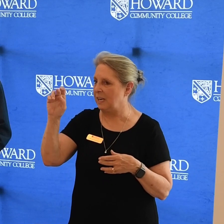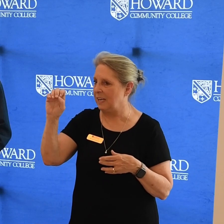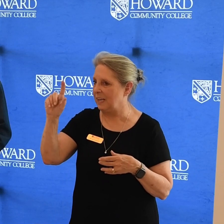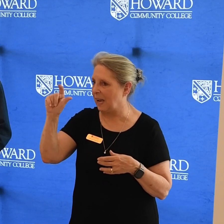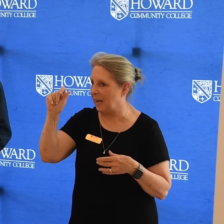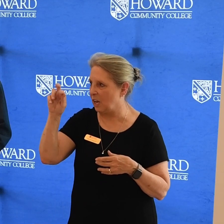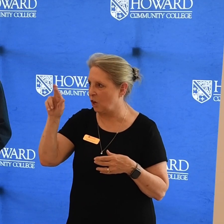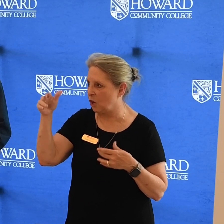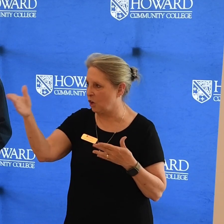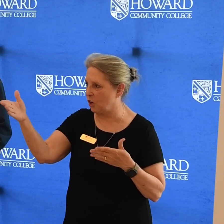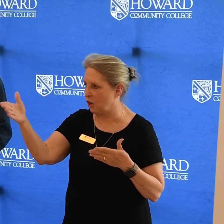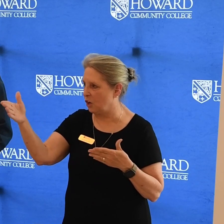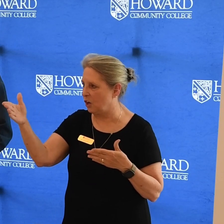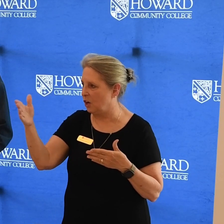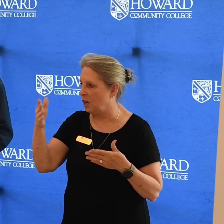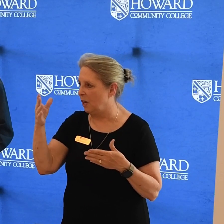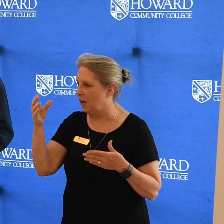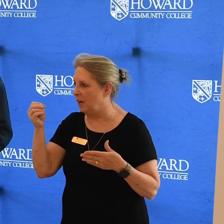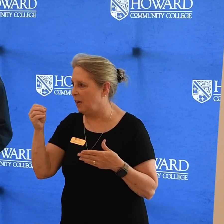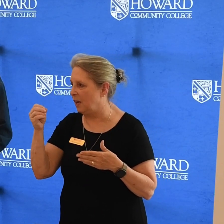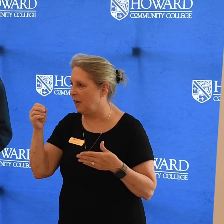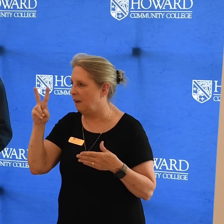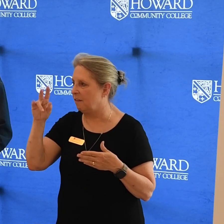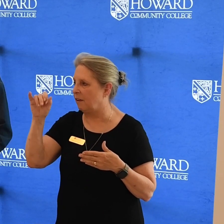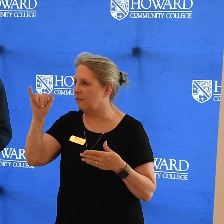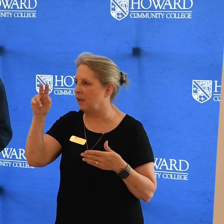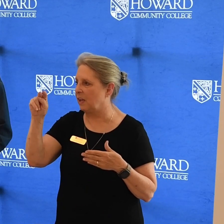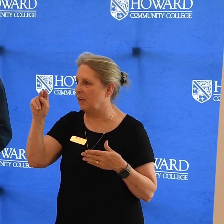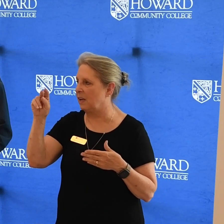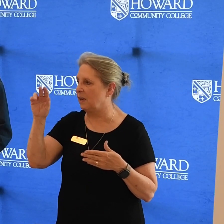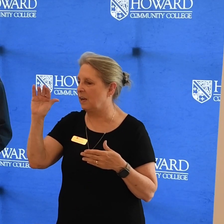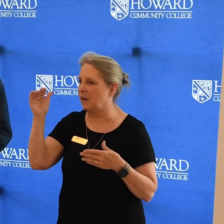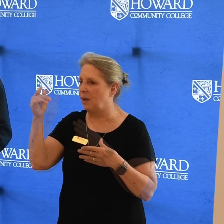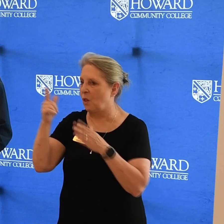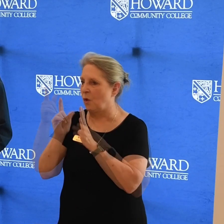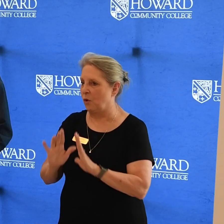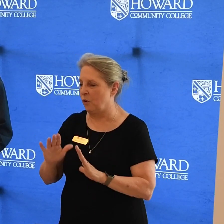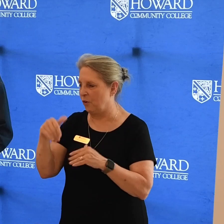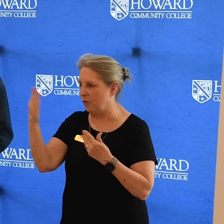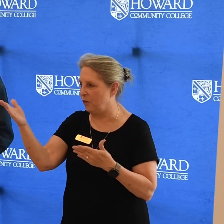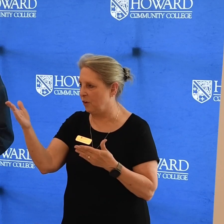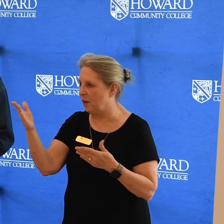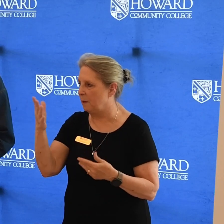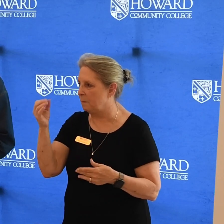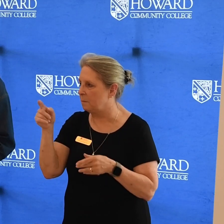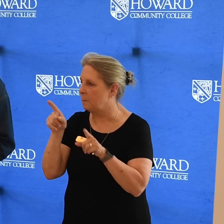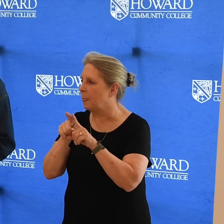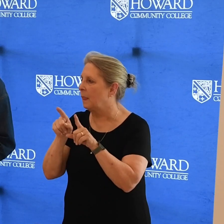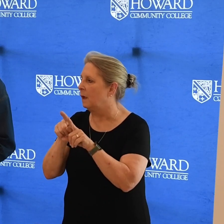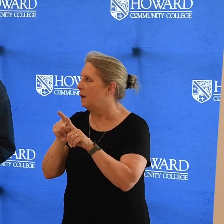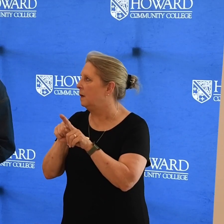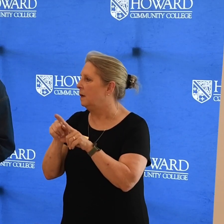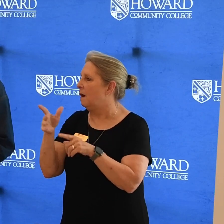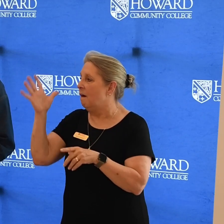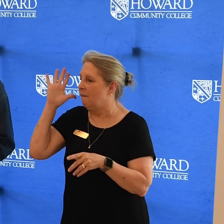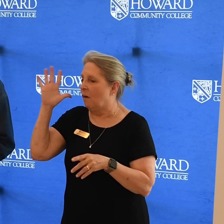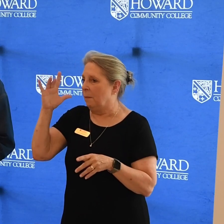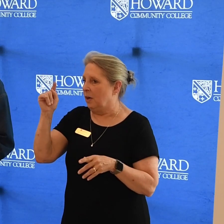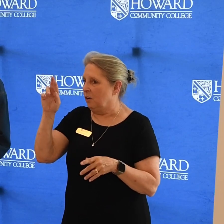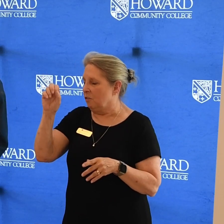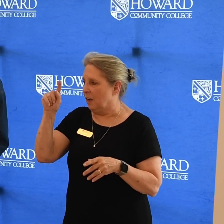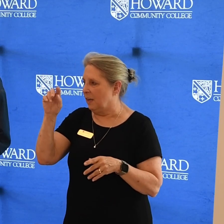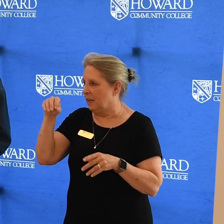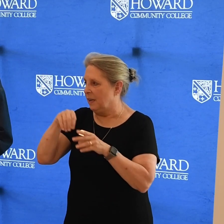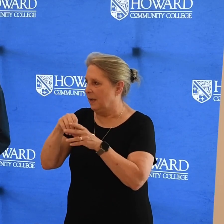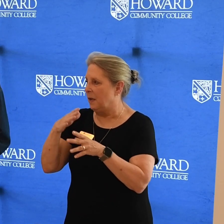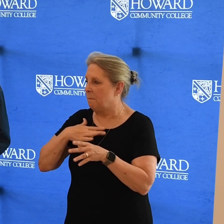And Trustee Vivian Moore Lawyer. and also former trustee who was